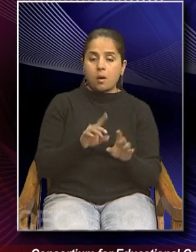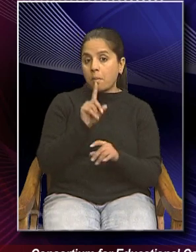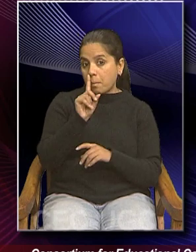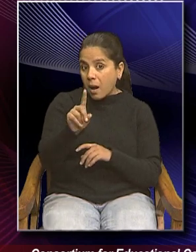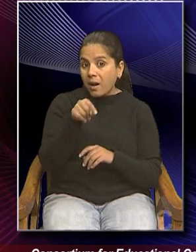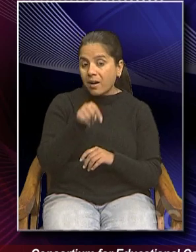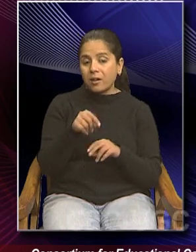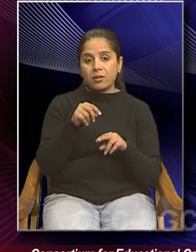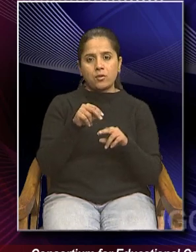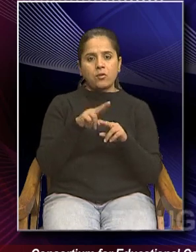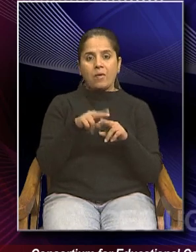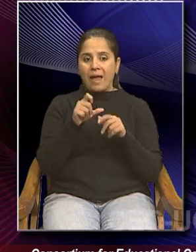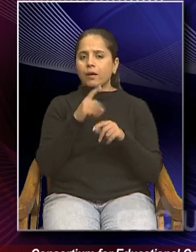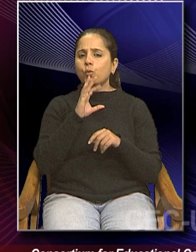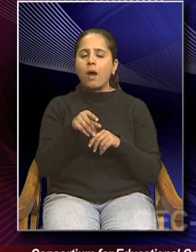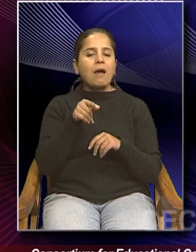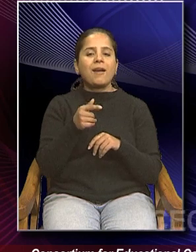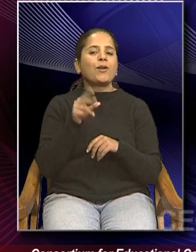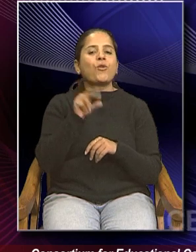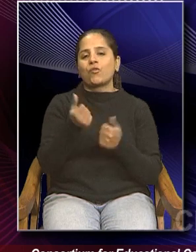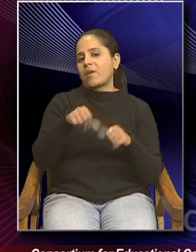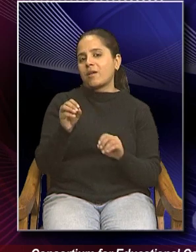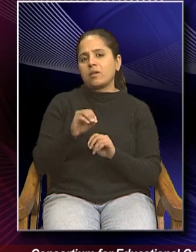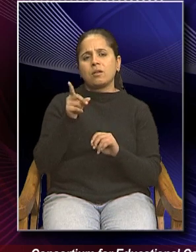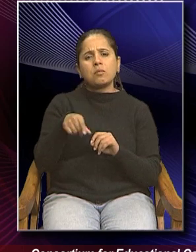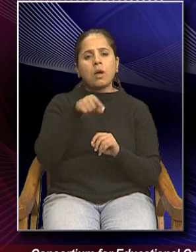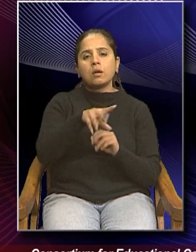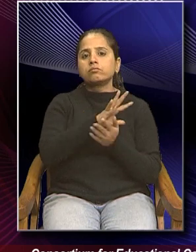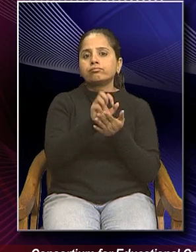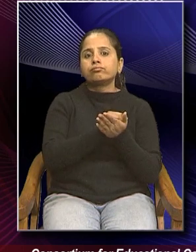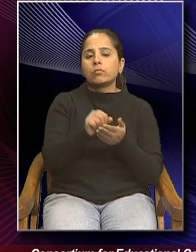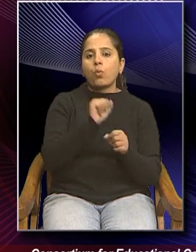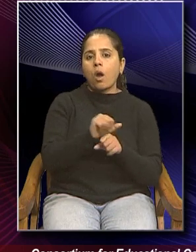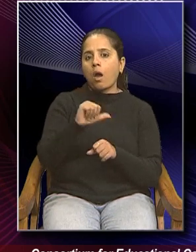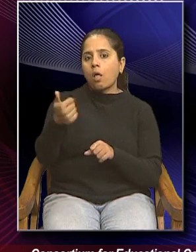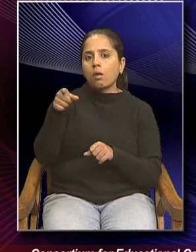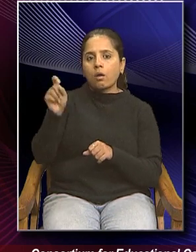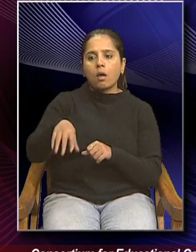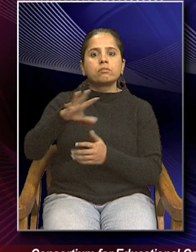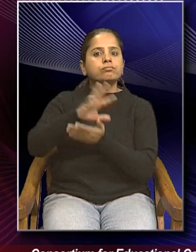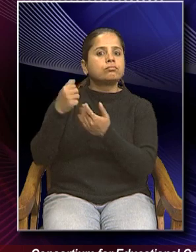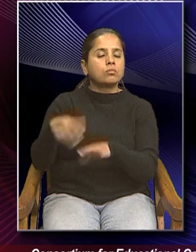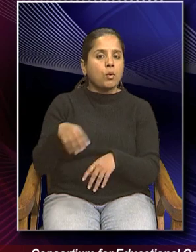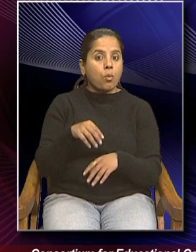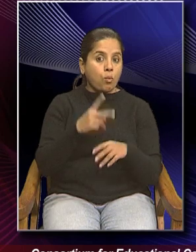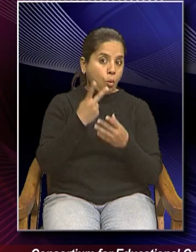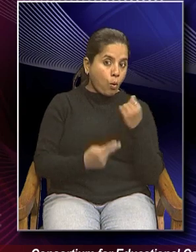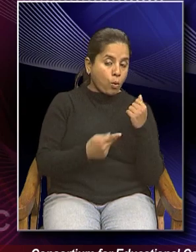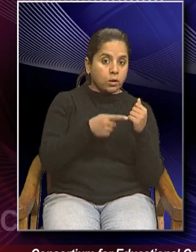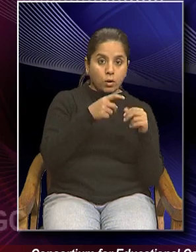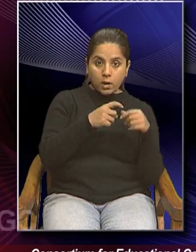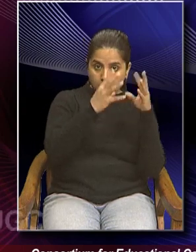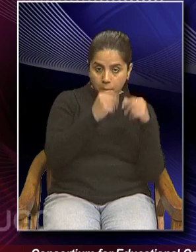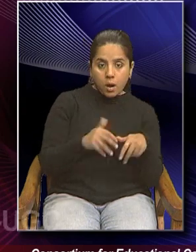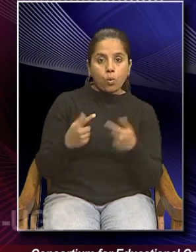this fact is undeniable, it should not be used to diminish the worth of the other, as both quantitative and